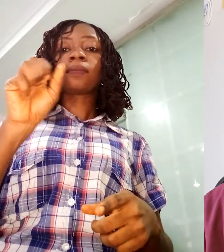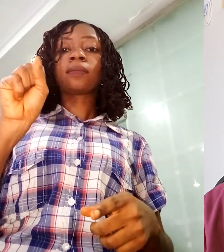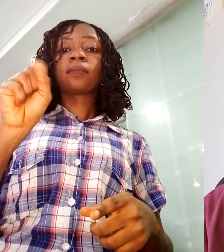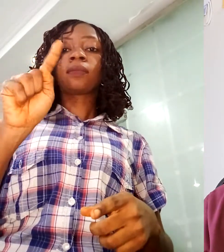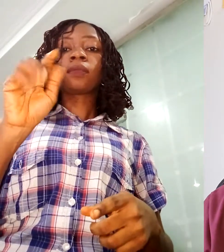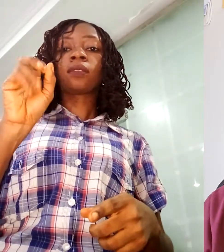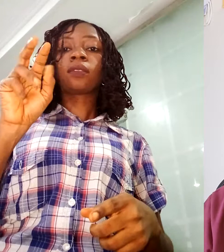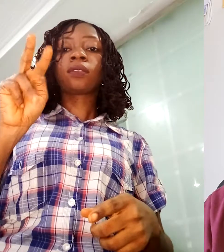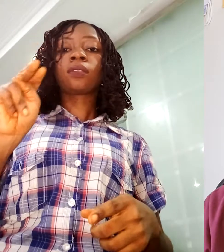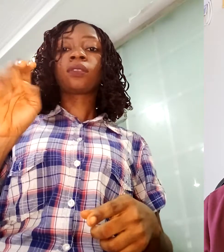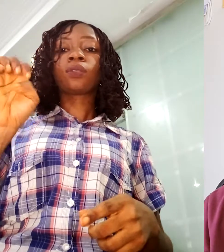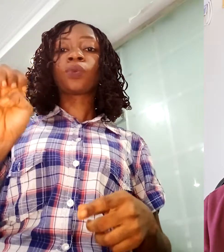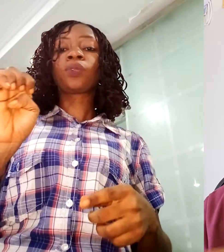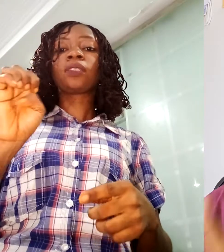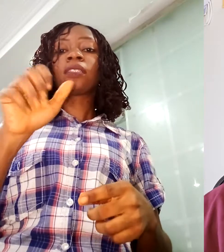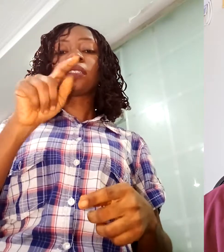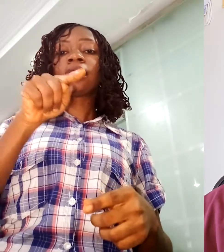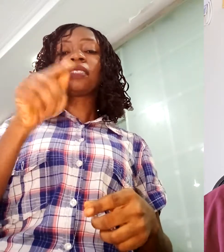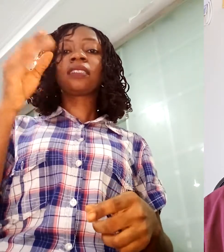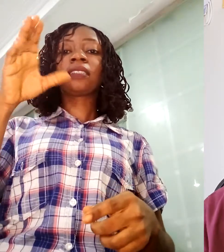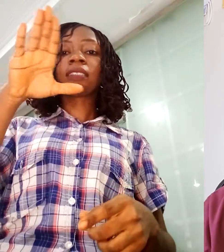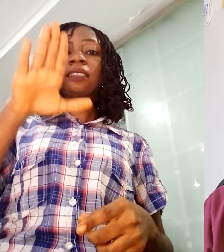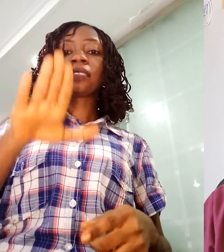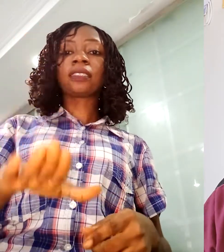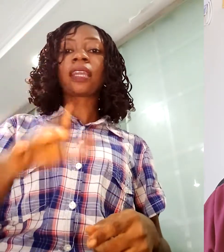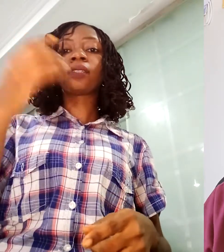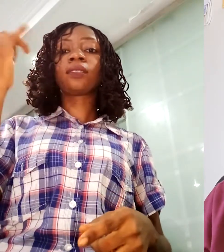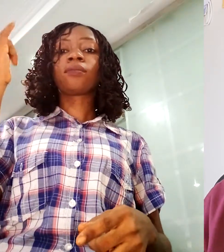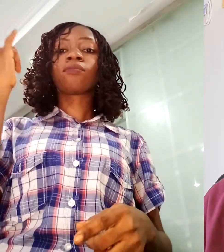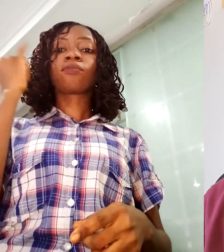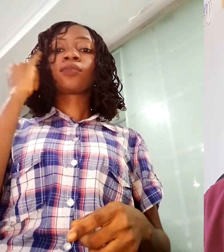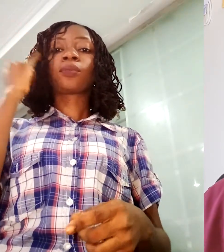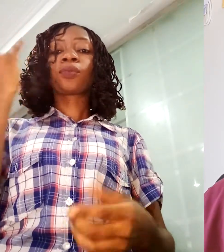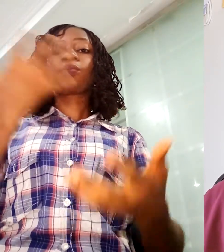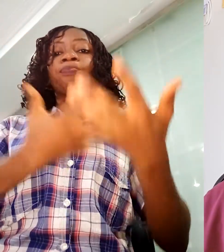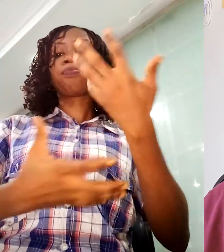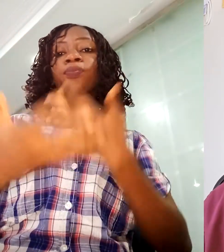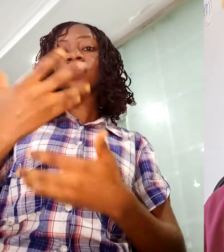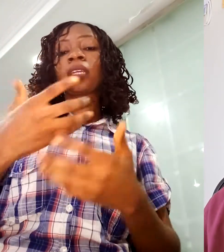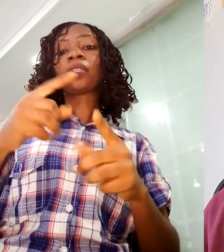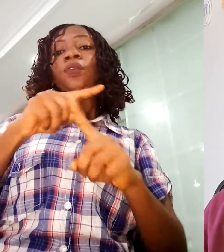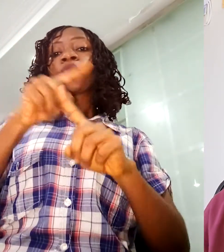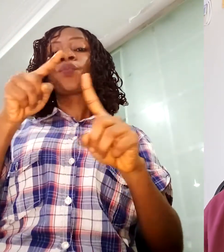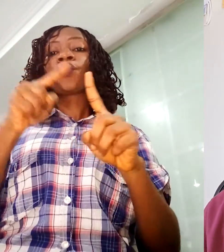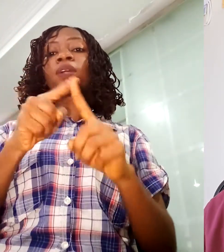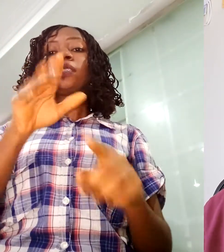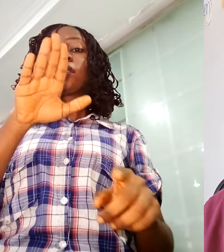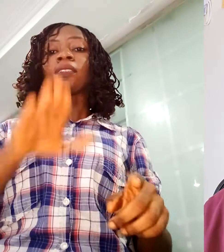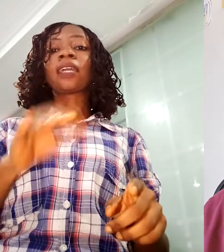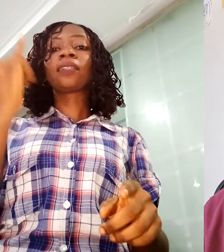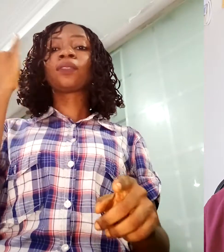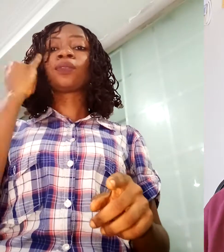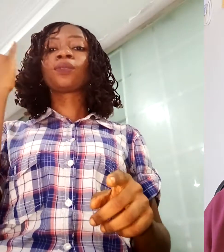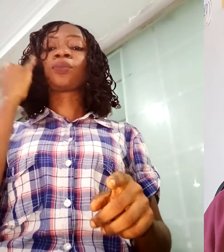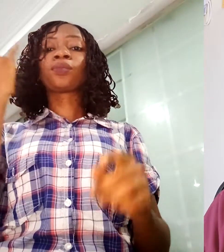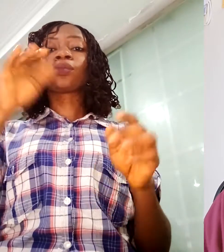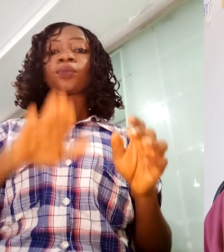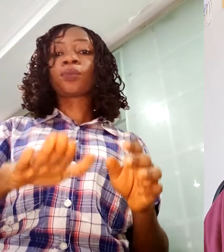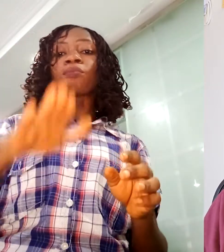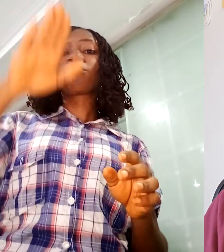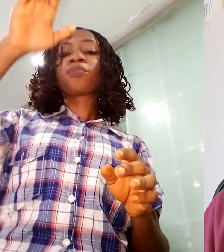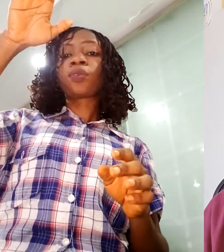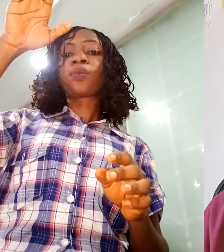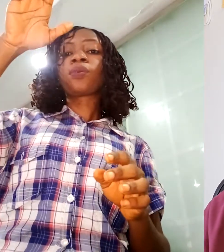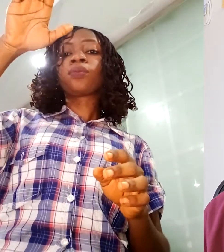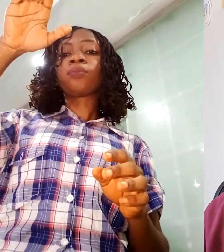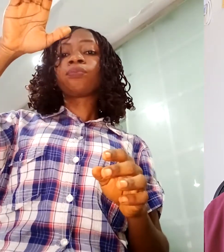meet at any particular stage. So when the child is supposed to kuyu, when the child is supposed to